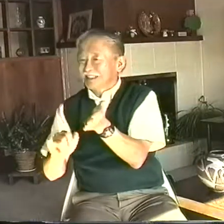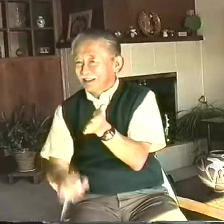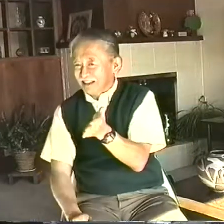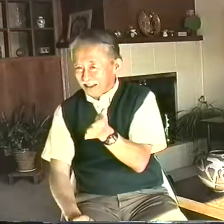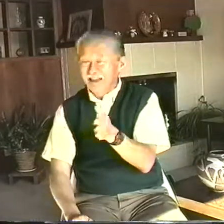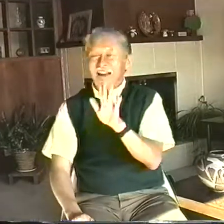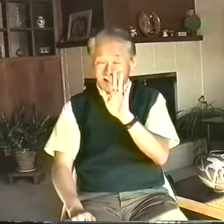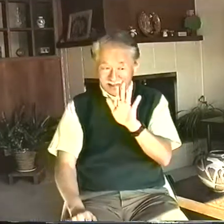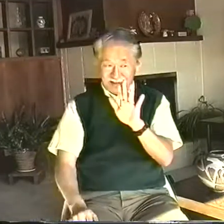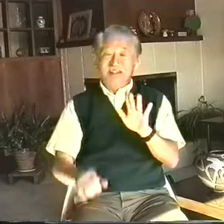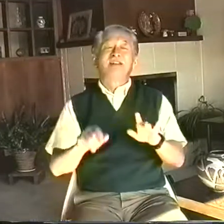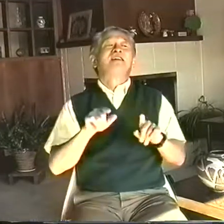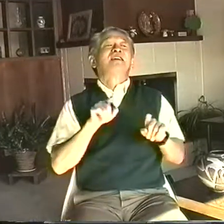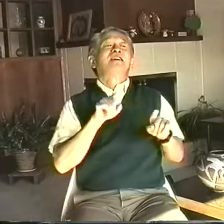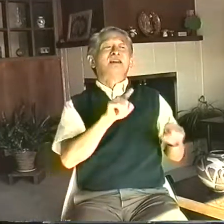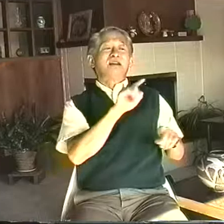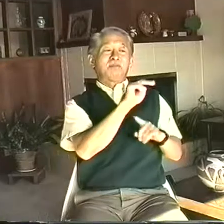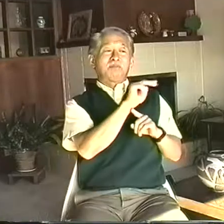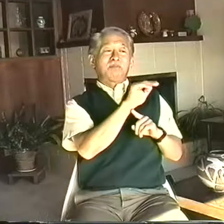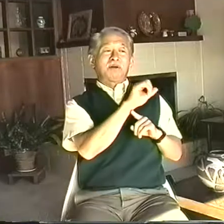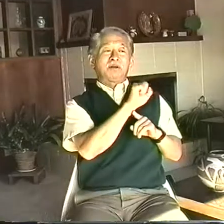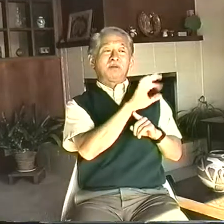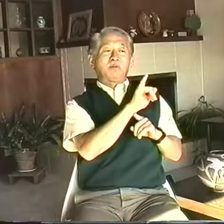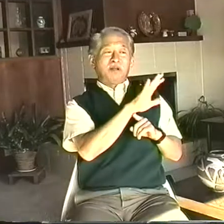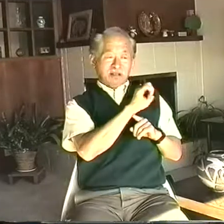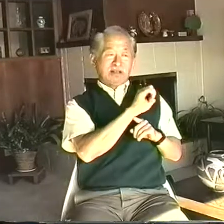by the police or other authorities, I had to show this pass card.